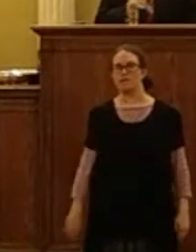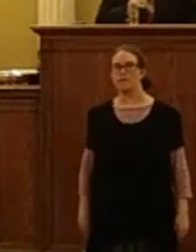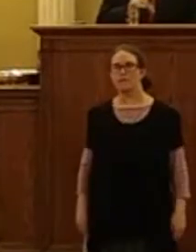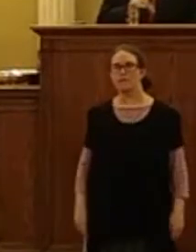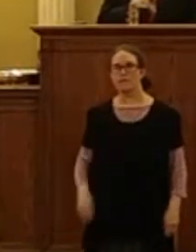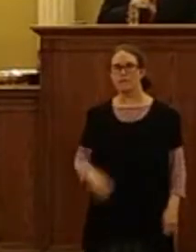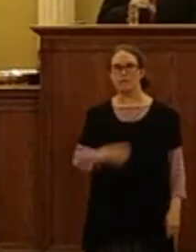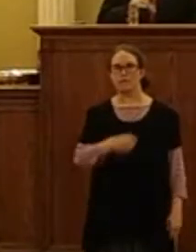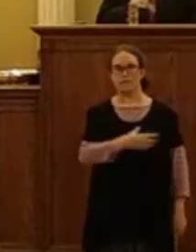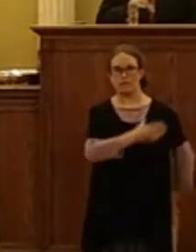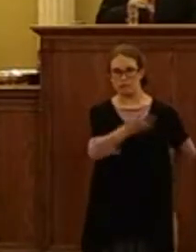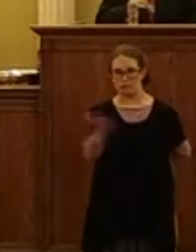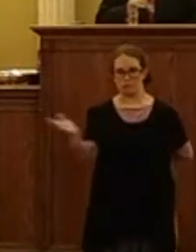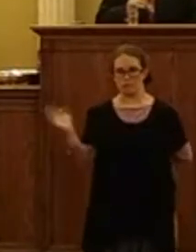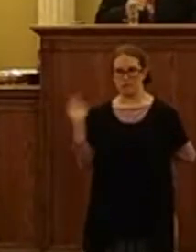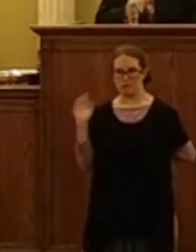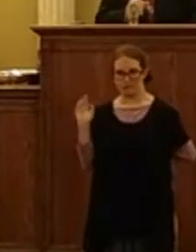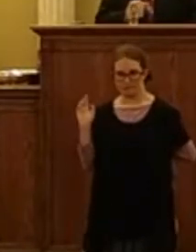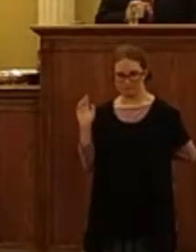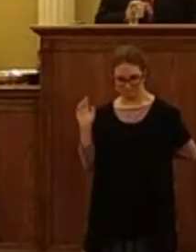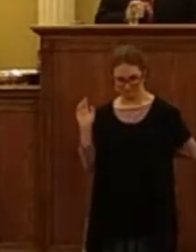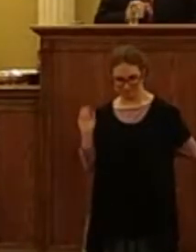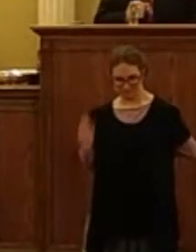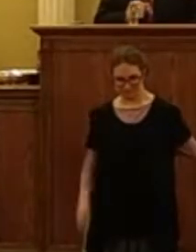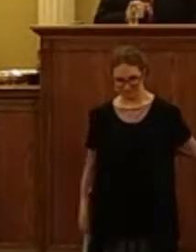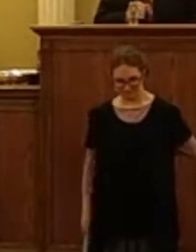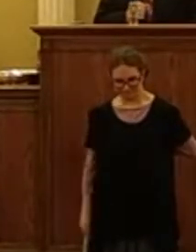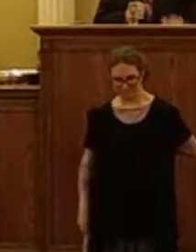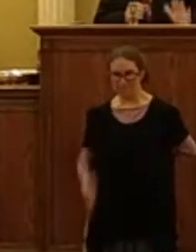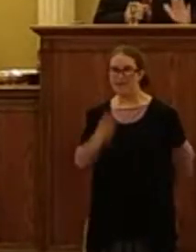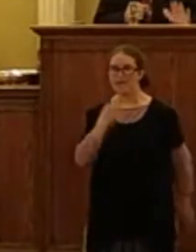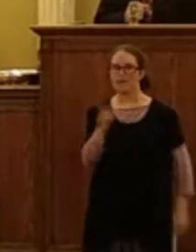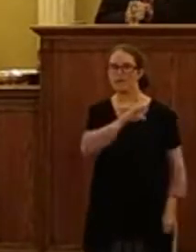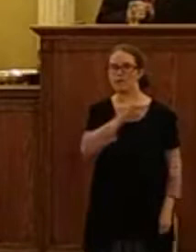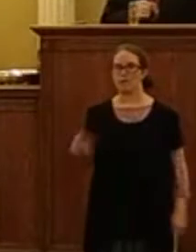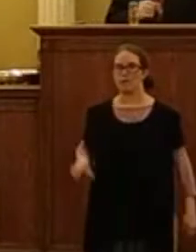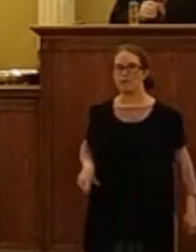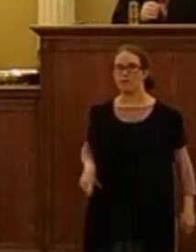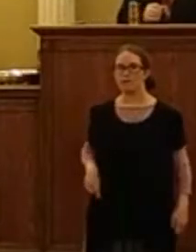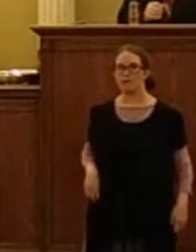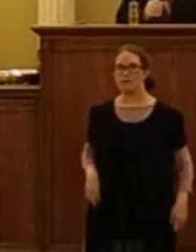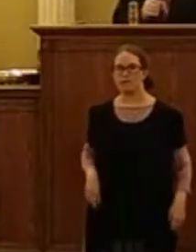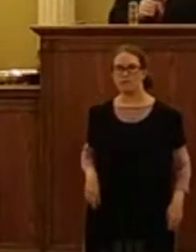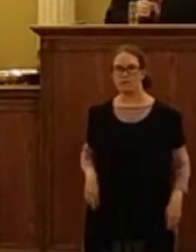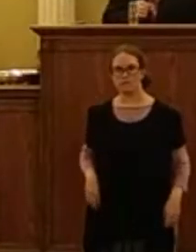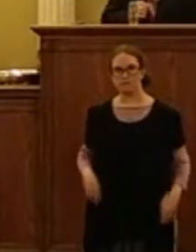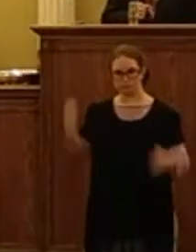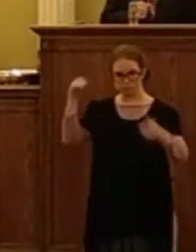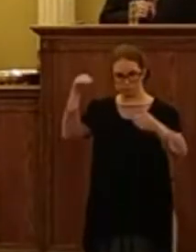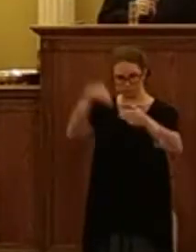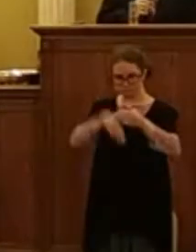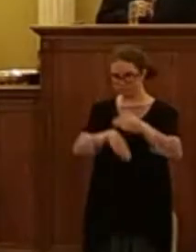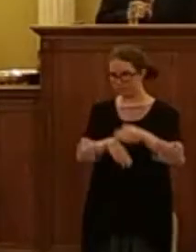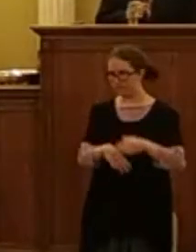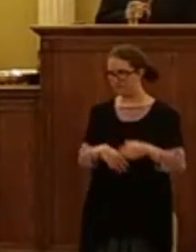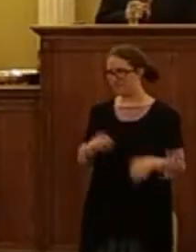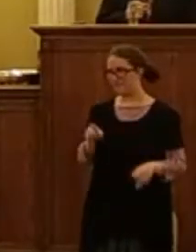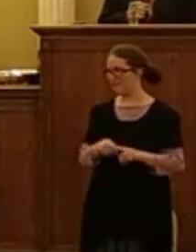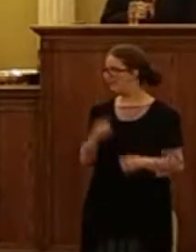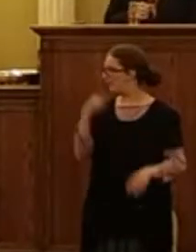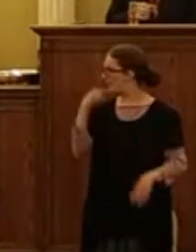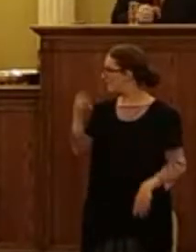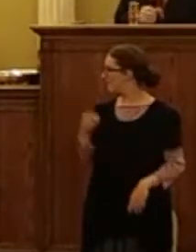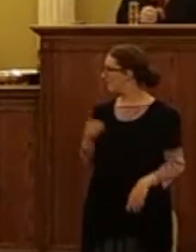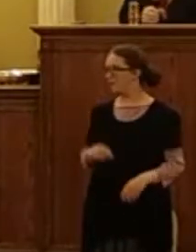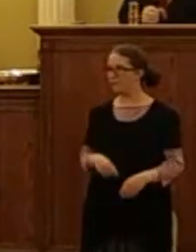who we are. Amen. Thank you, Lord. Amen. So let's go right into it, because like I say, we got quite a